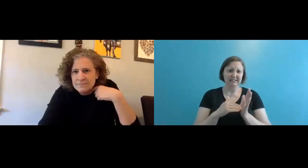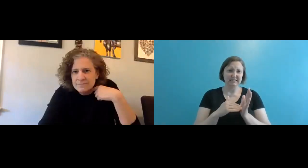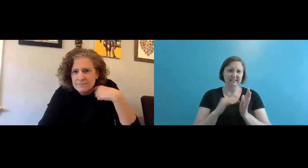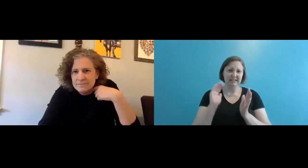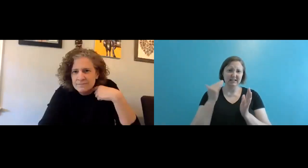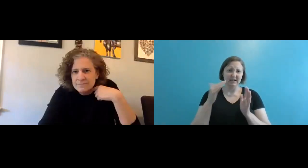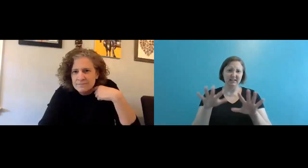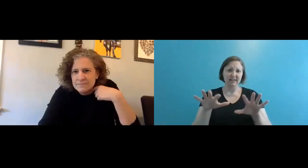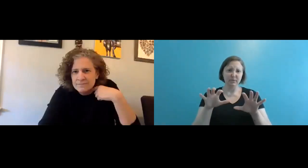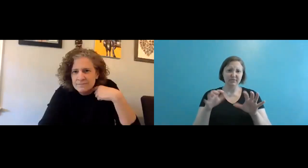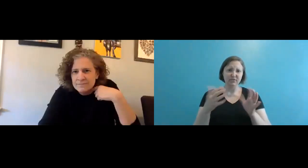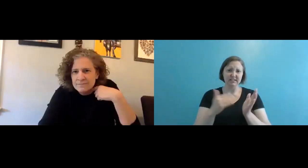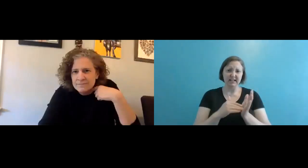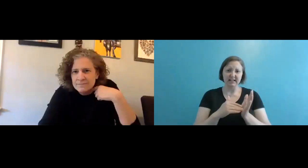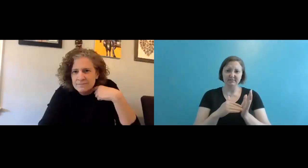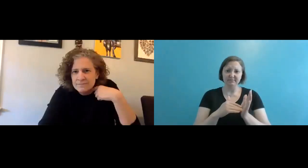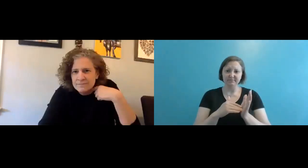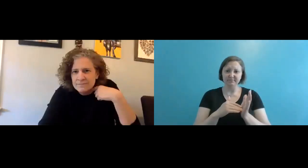I think we froze again.